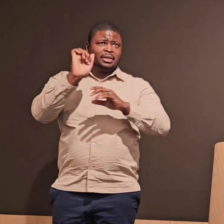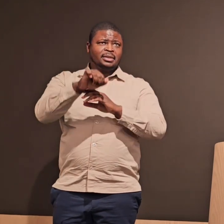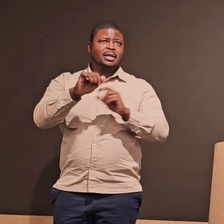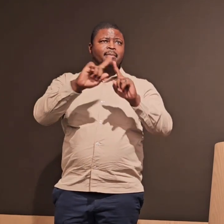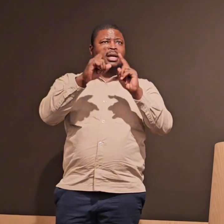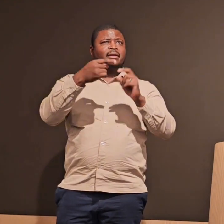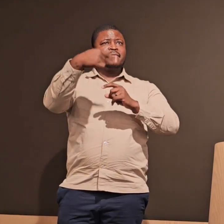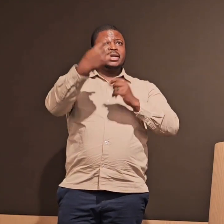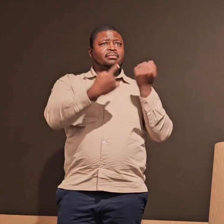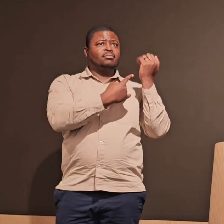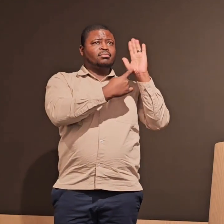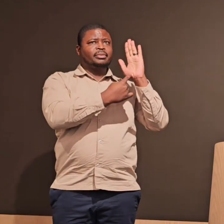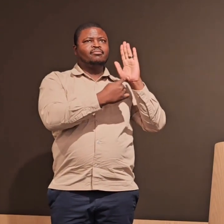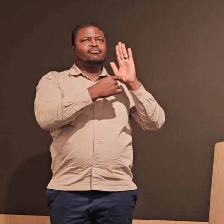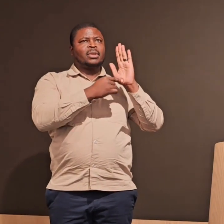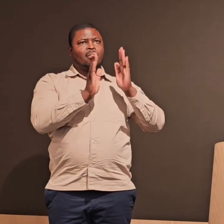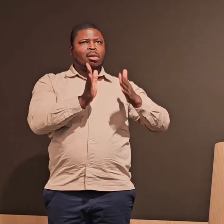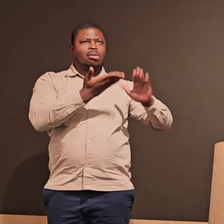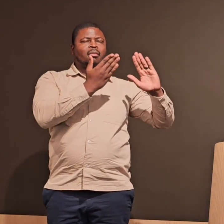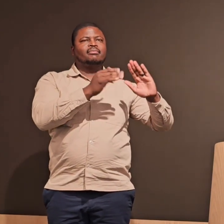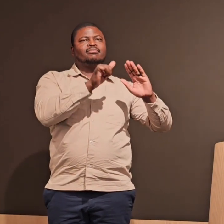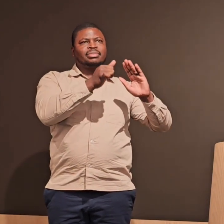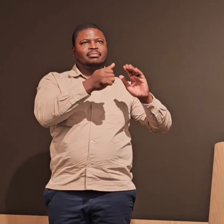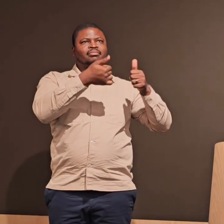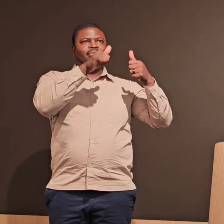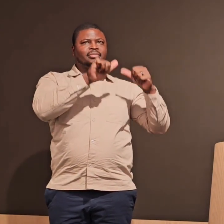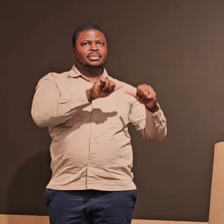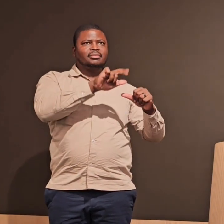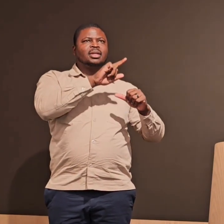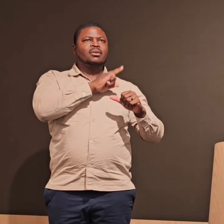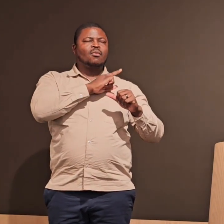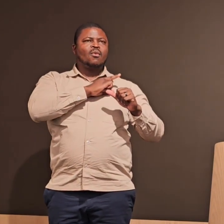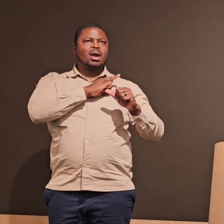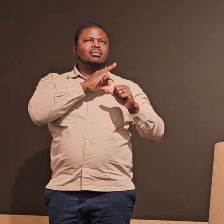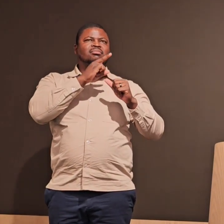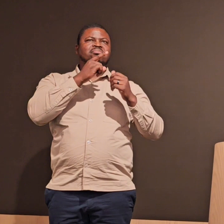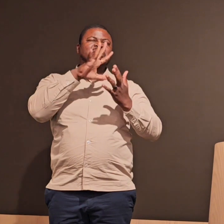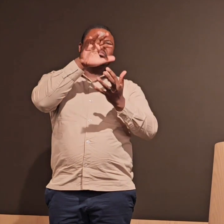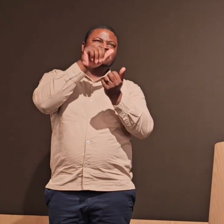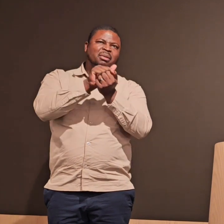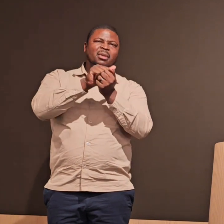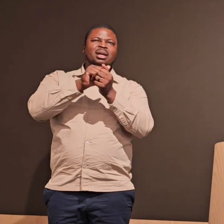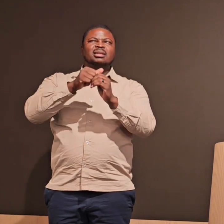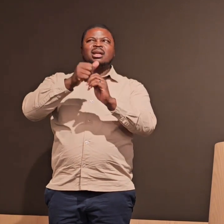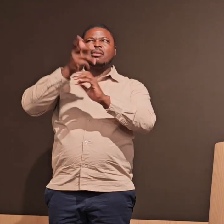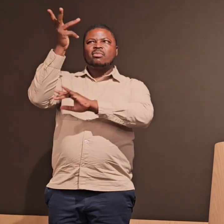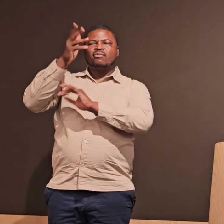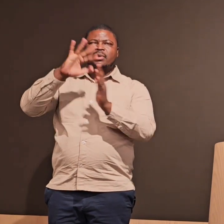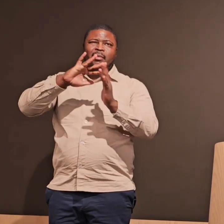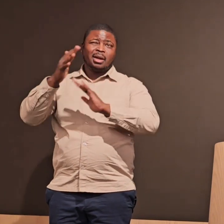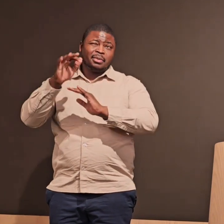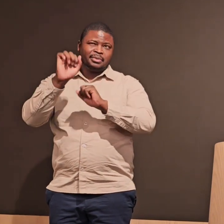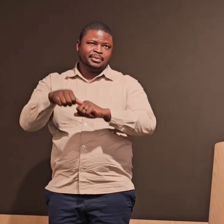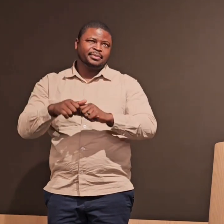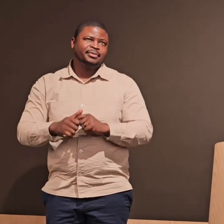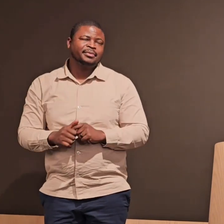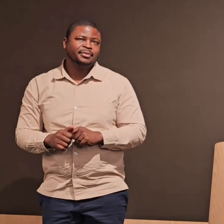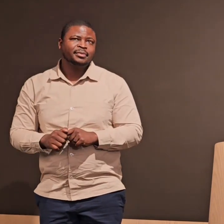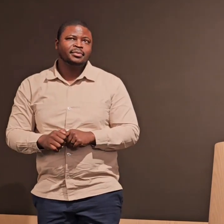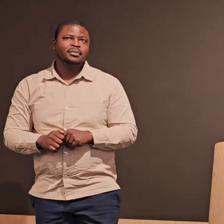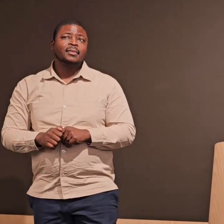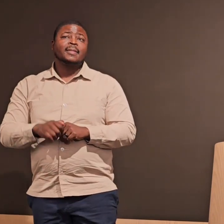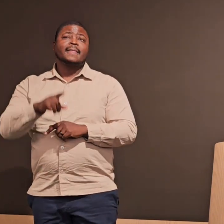slide because it actually talks to the rest of the presentation and indicates that